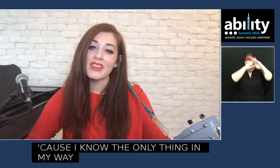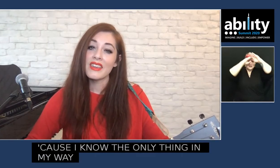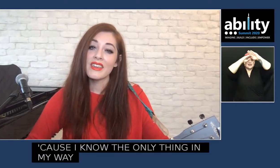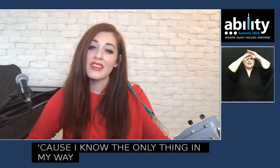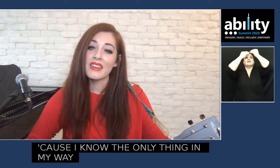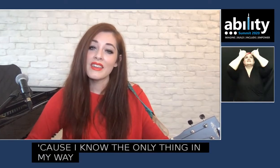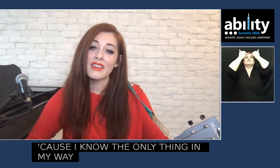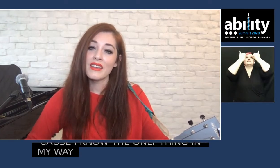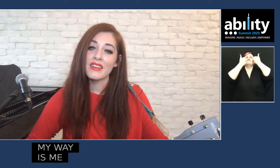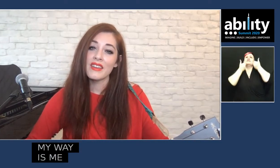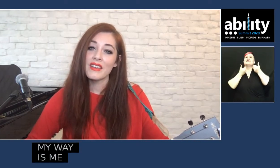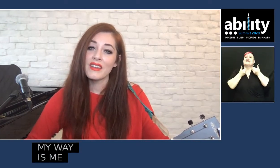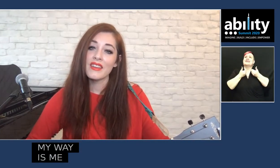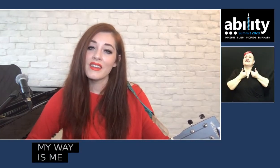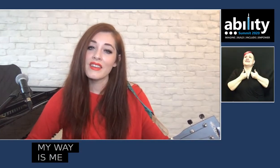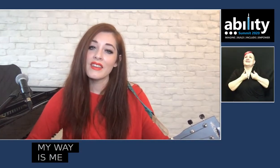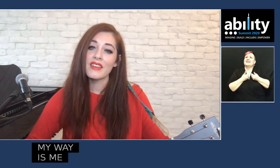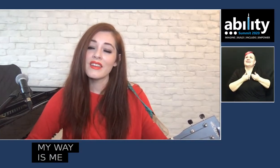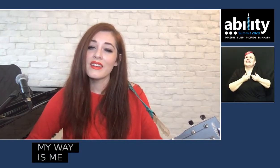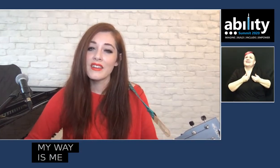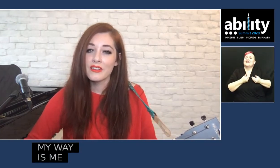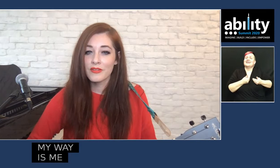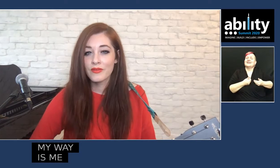is me.